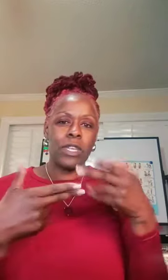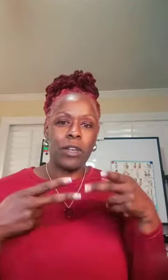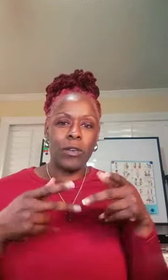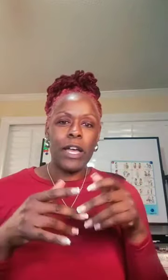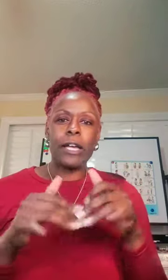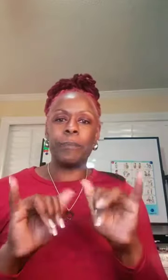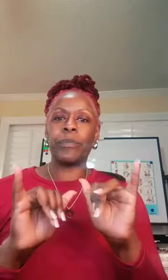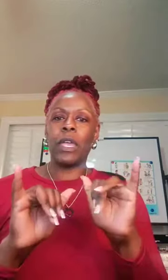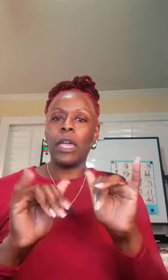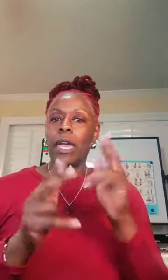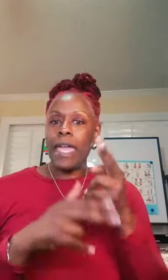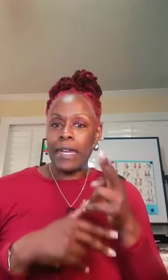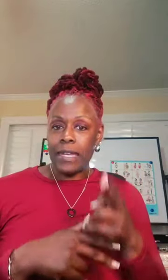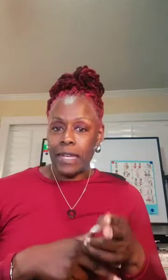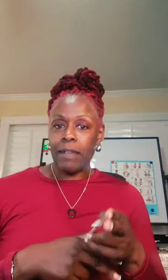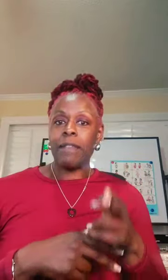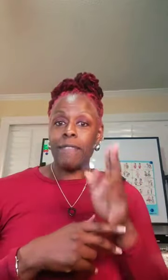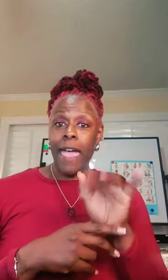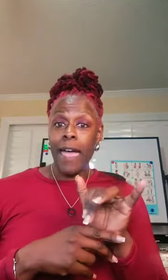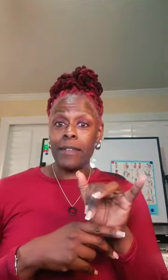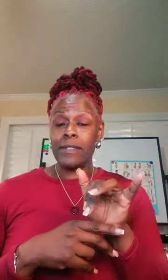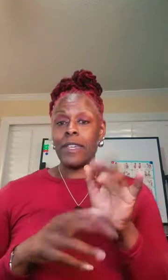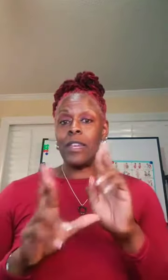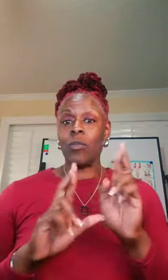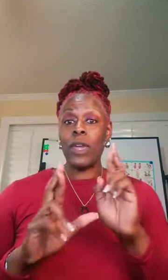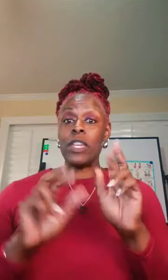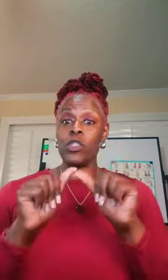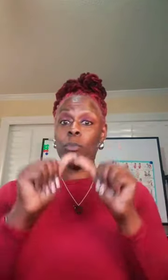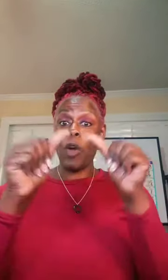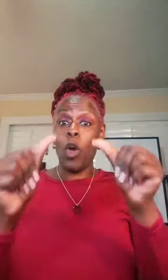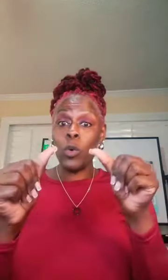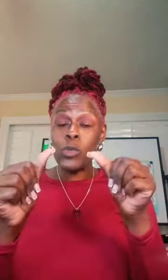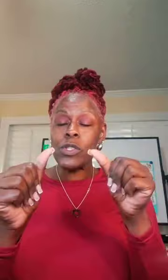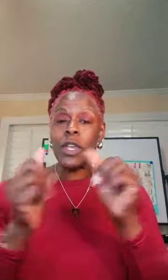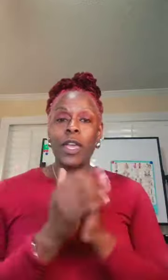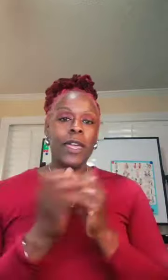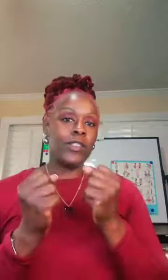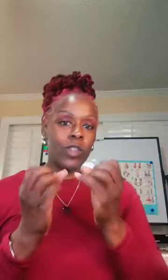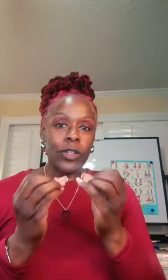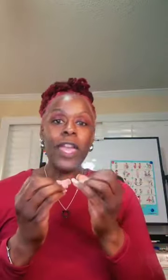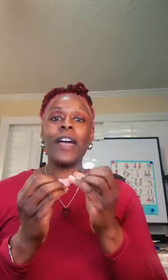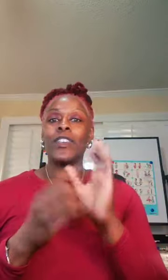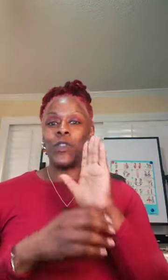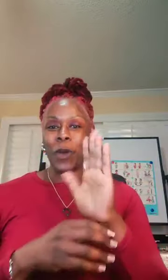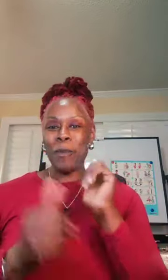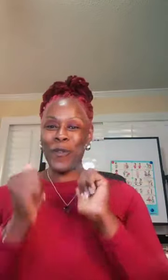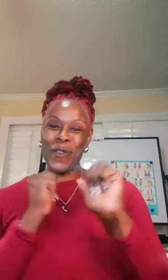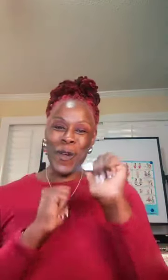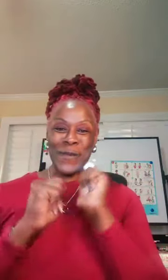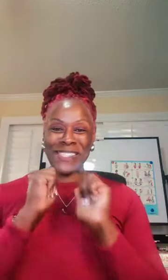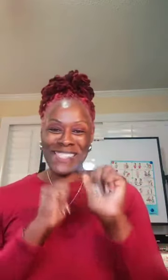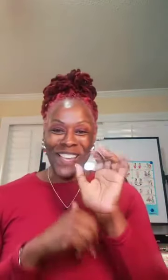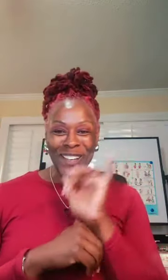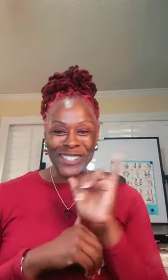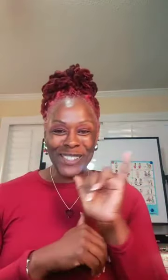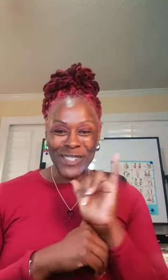still editing that to get it ready to post. And so, yeah, your performance is also going to